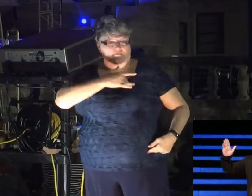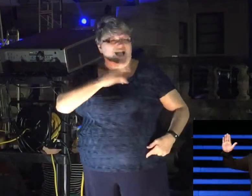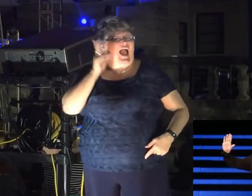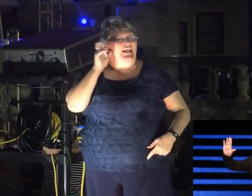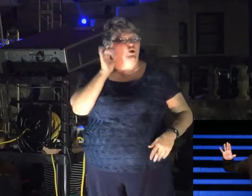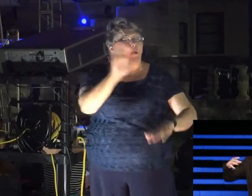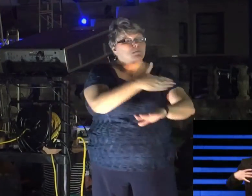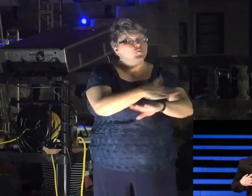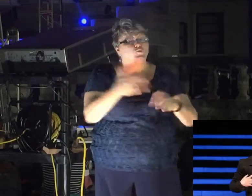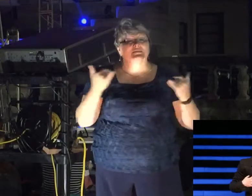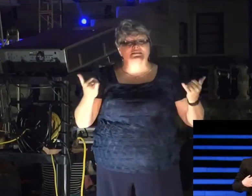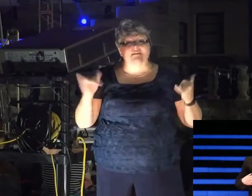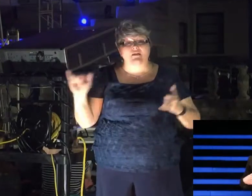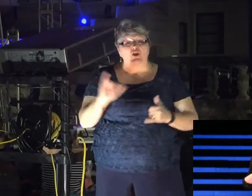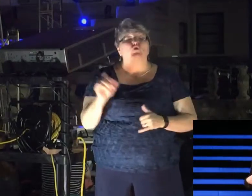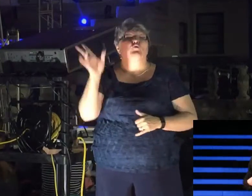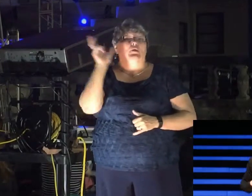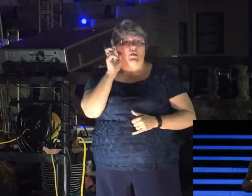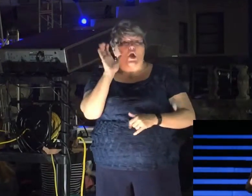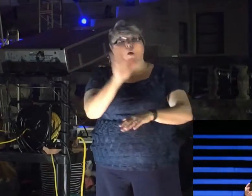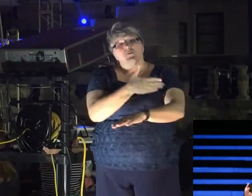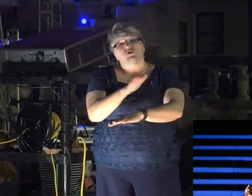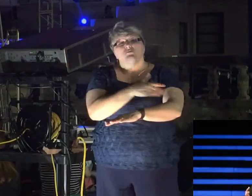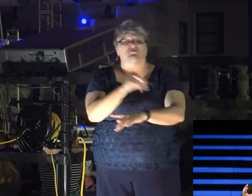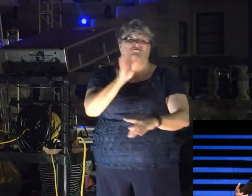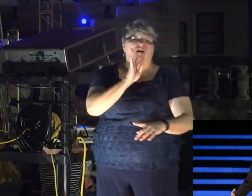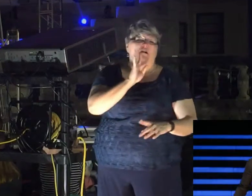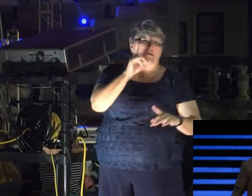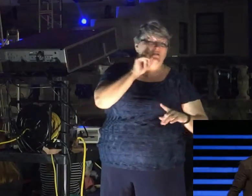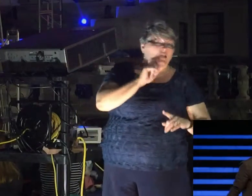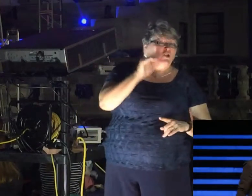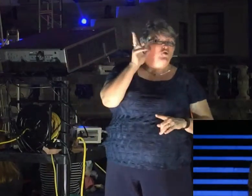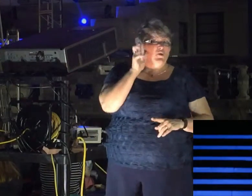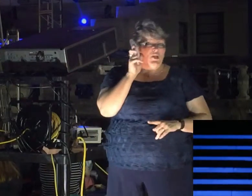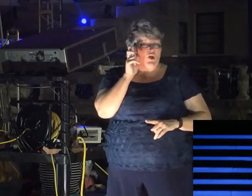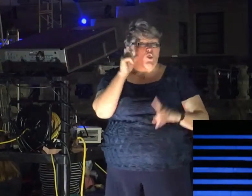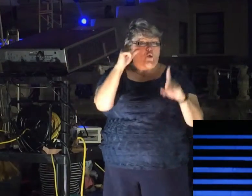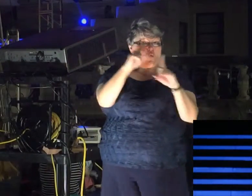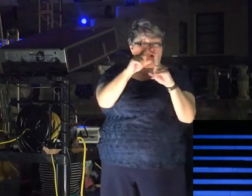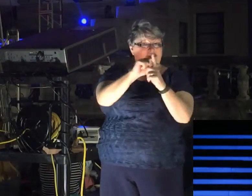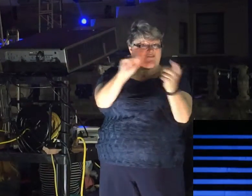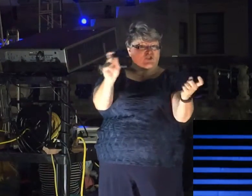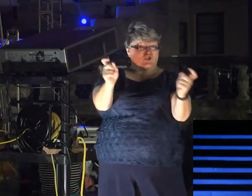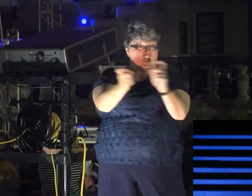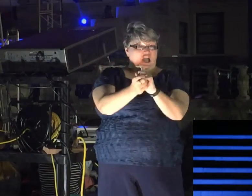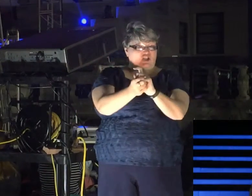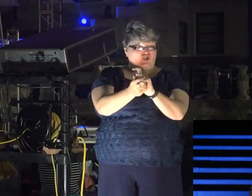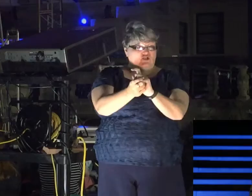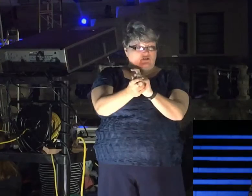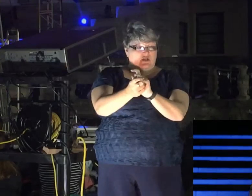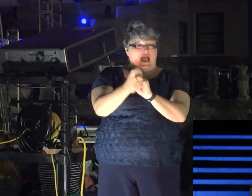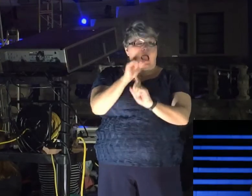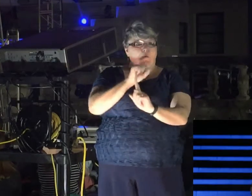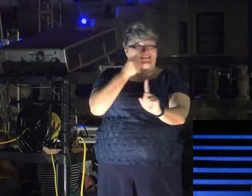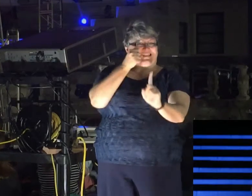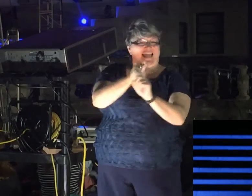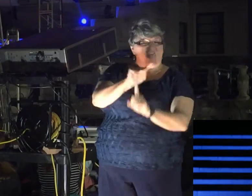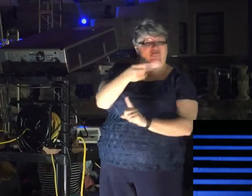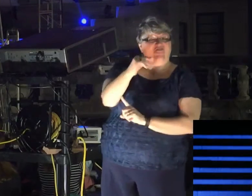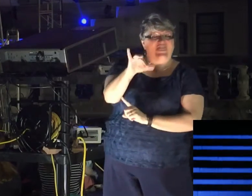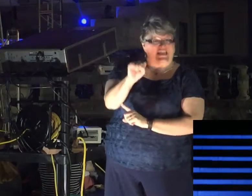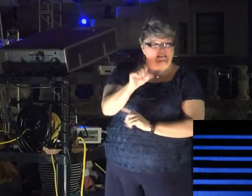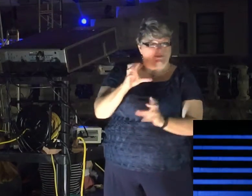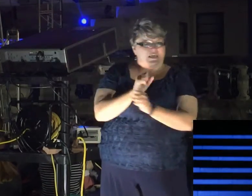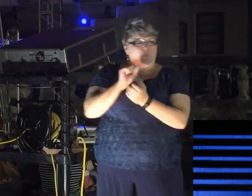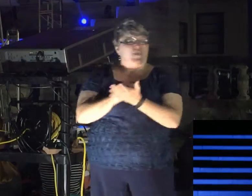things. And I hear it in modern music today because more and more you hear, as there's talk about sex, you hear the pronouns have changed. I want to